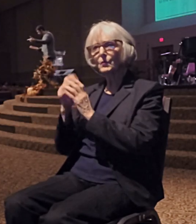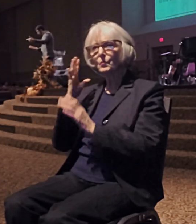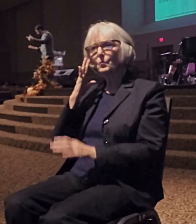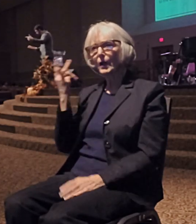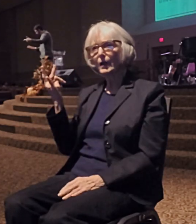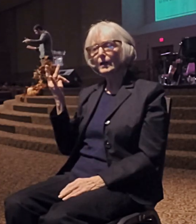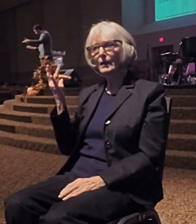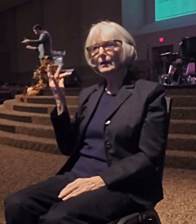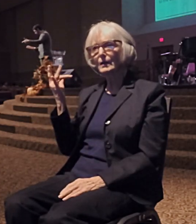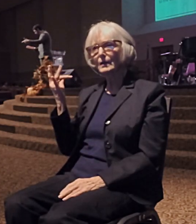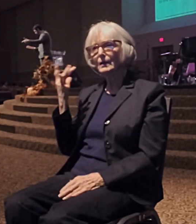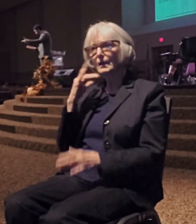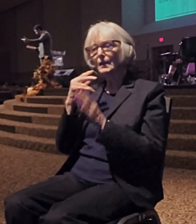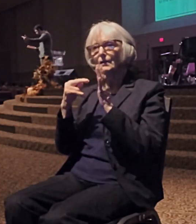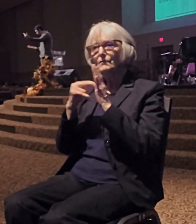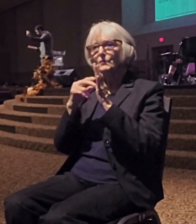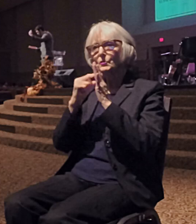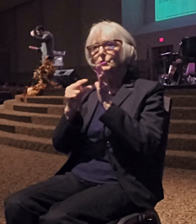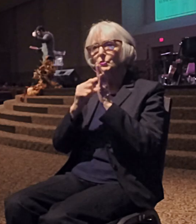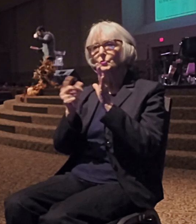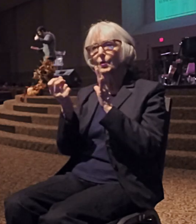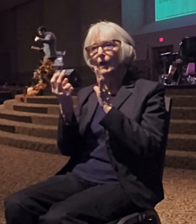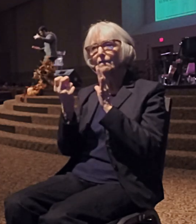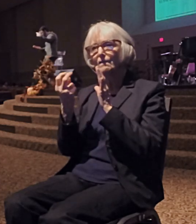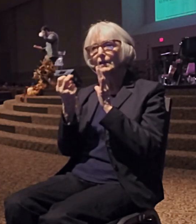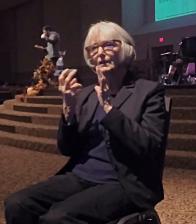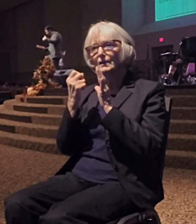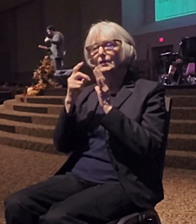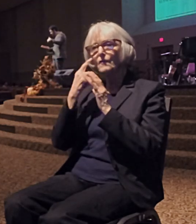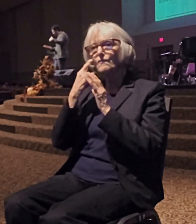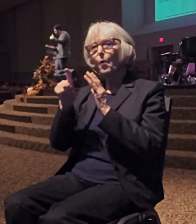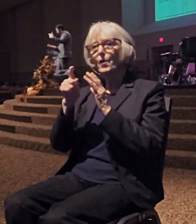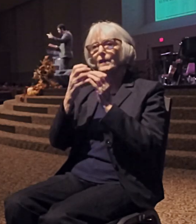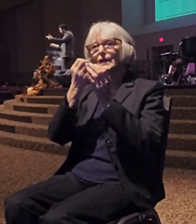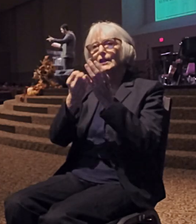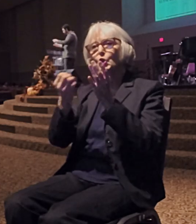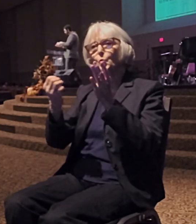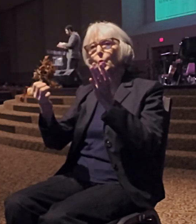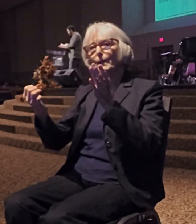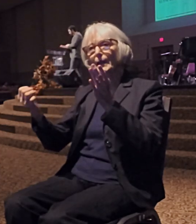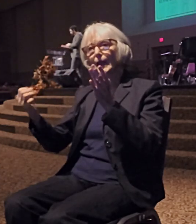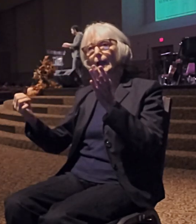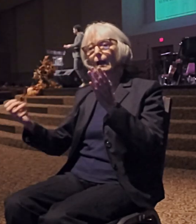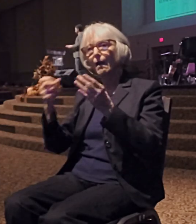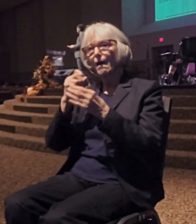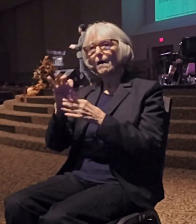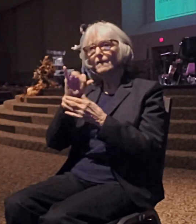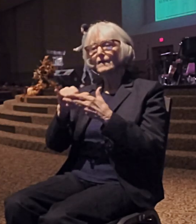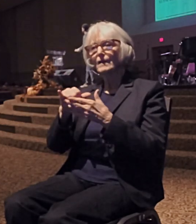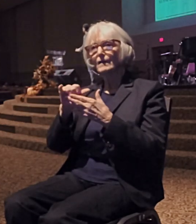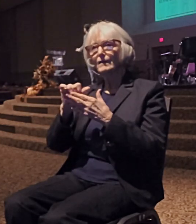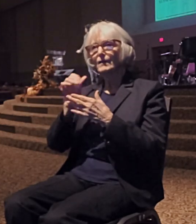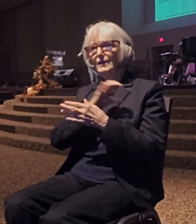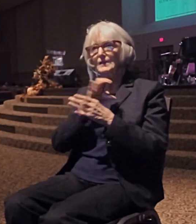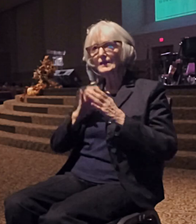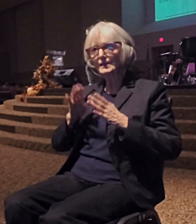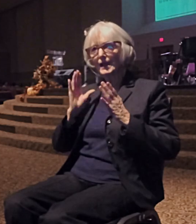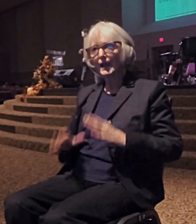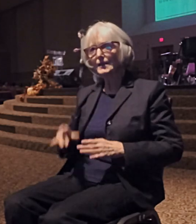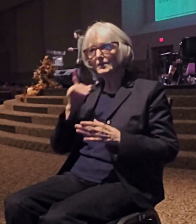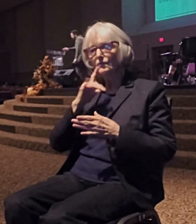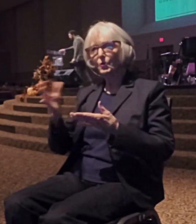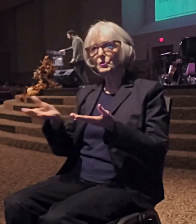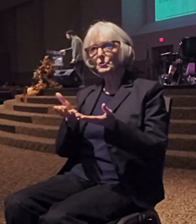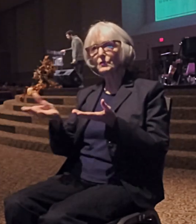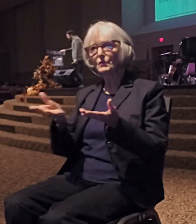Why? Well, look at verse 12. For the equipping of the saints for the work of service. For